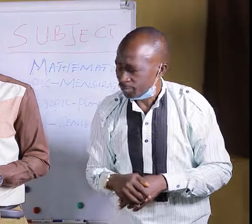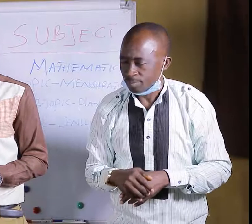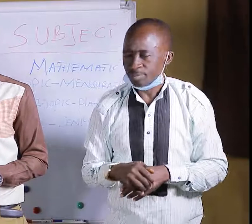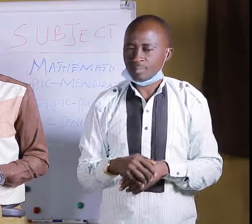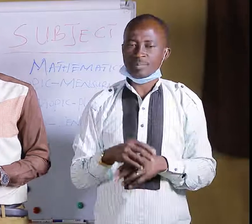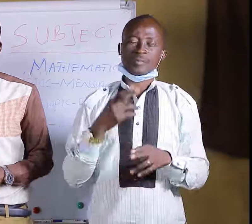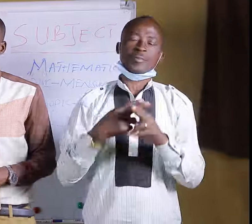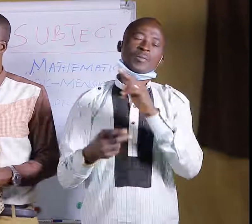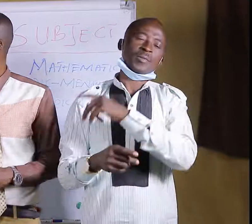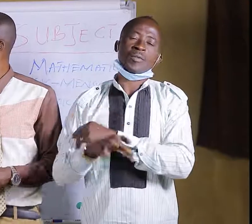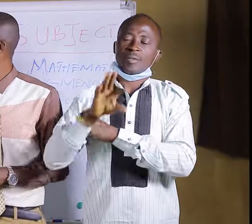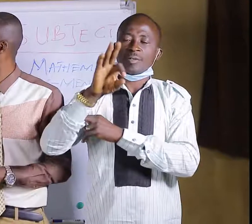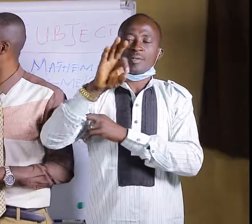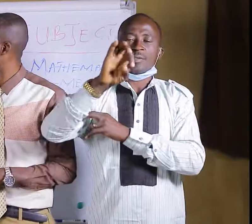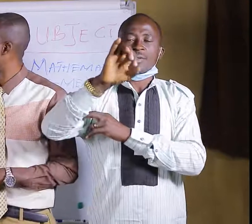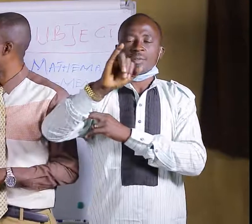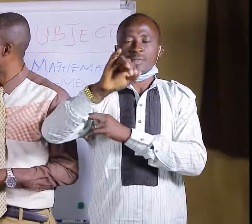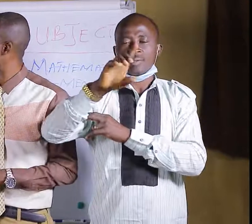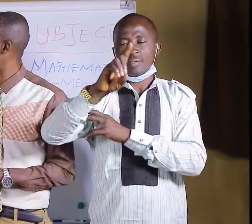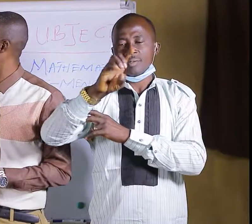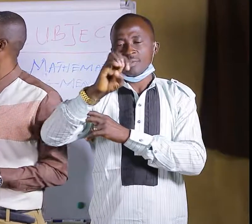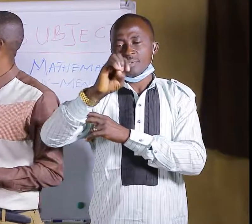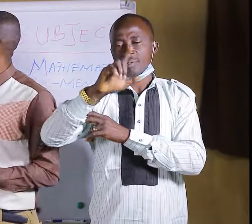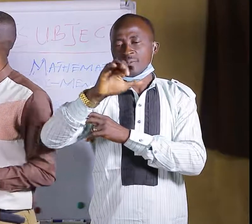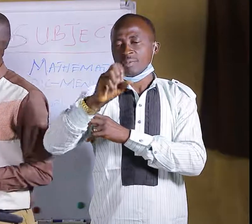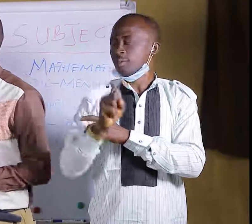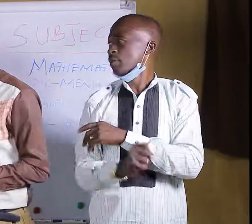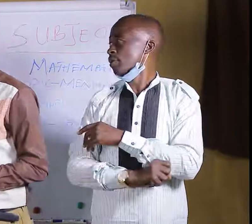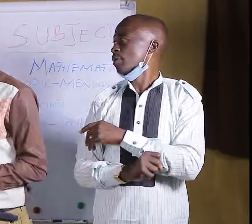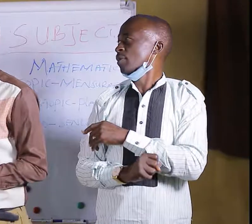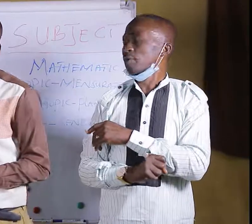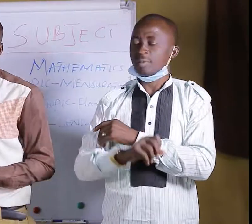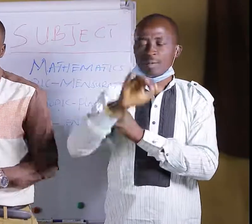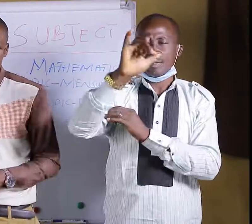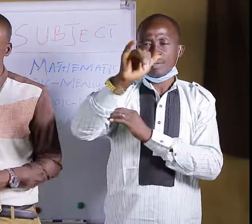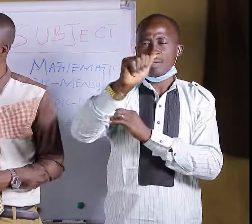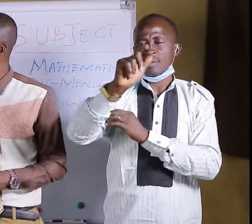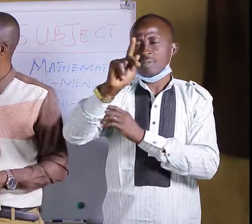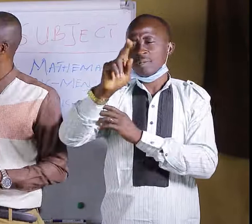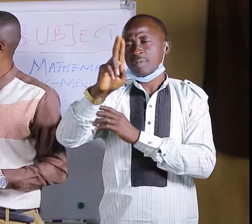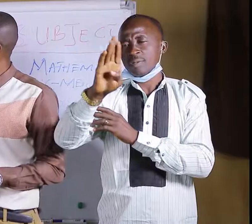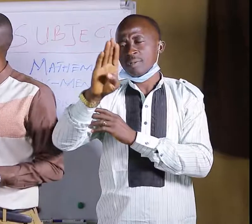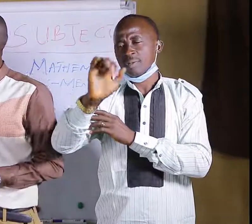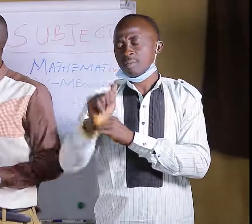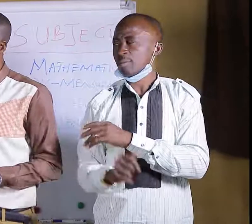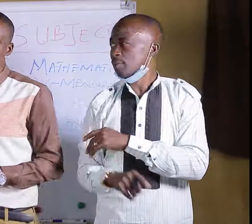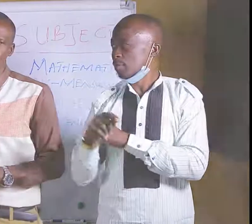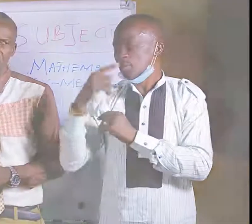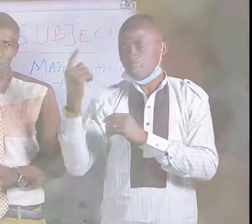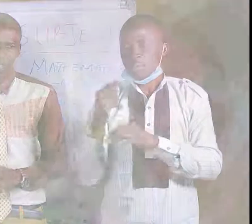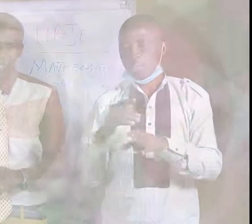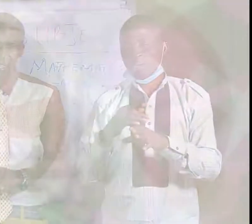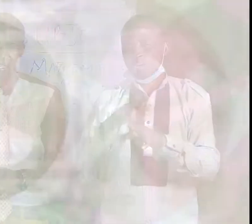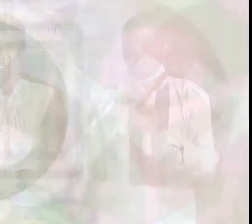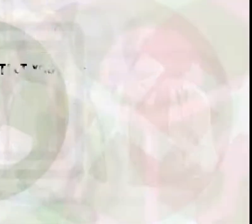I'm still your mathematics teacher, Mr. Yakubu Fidelix. You can always get me through